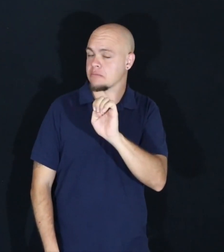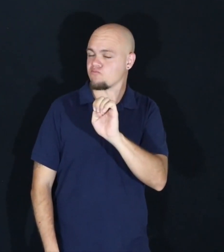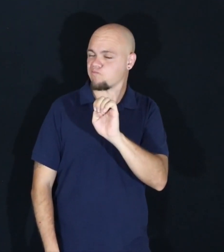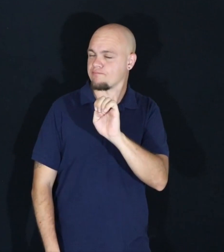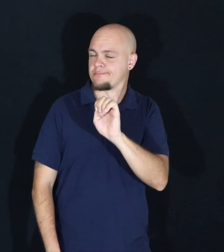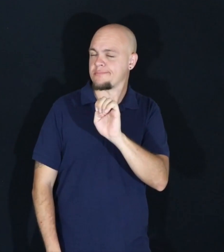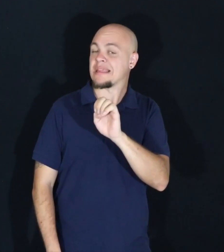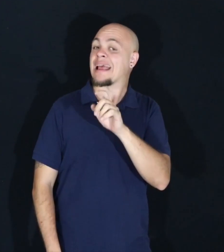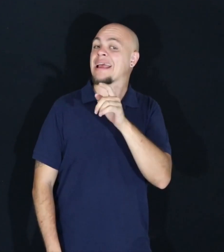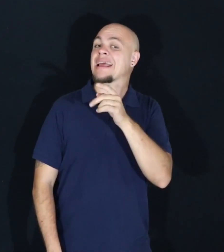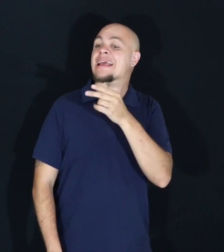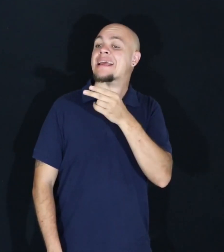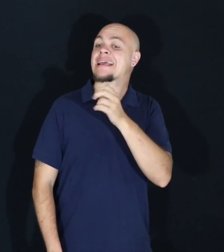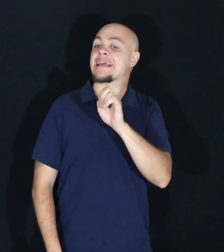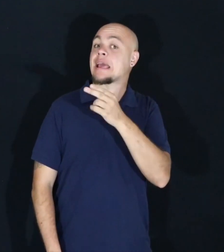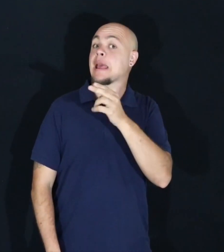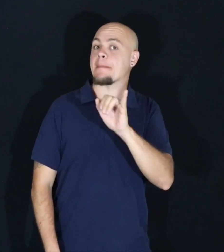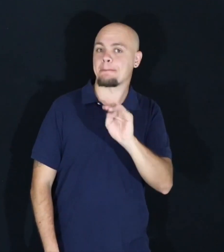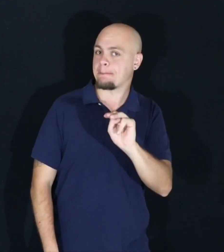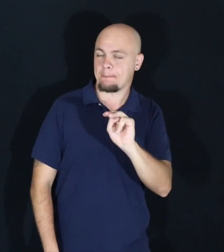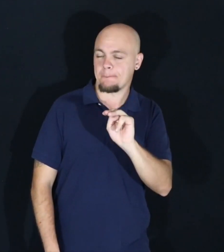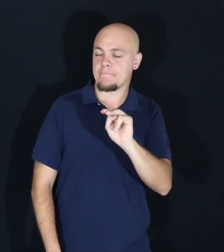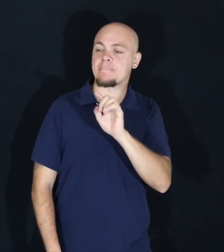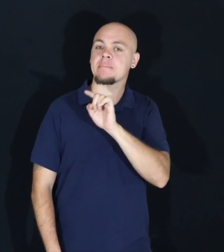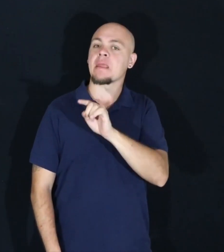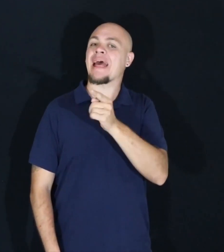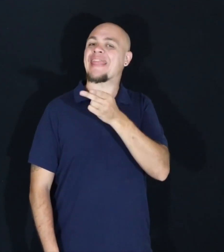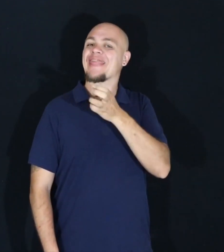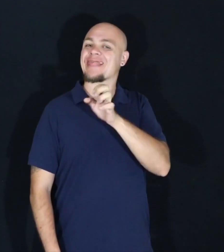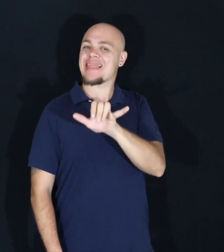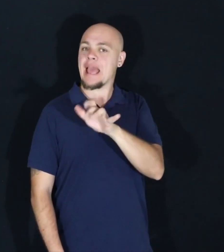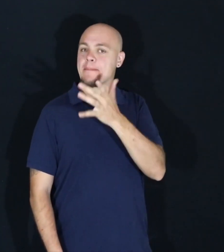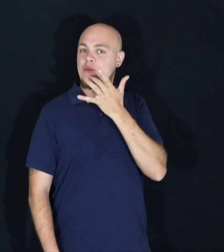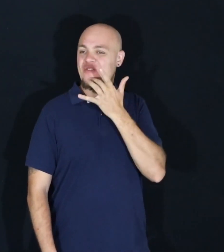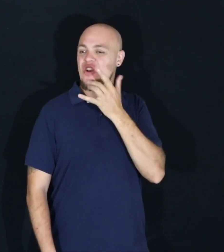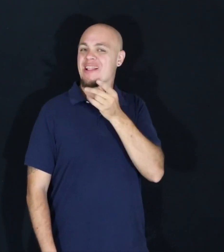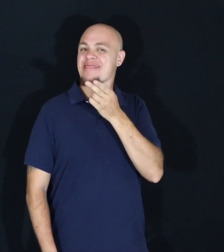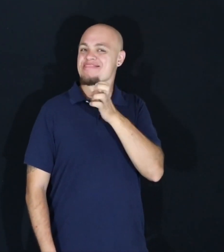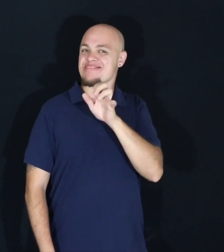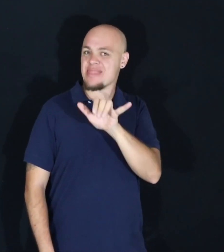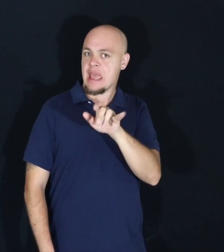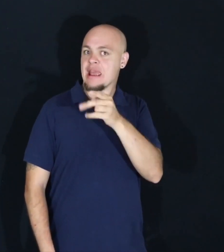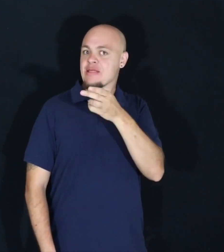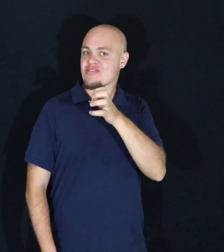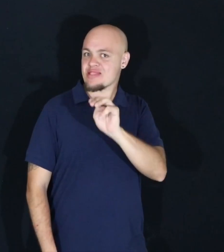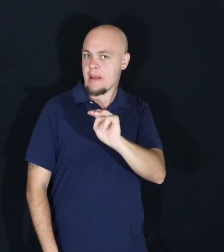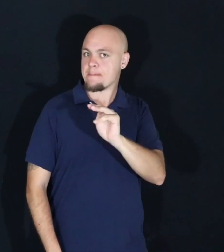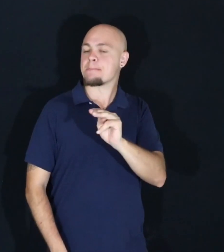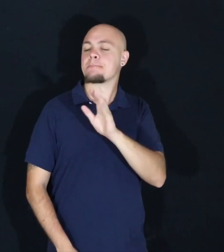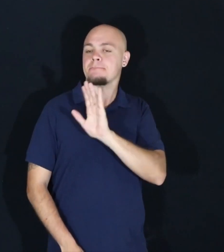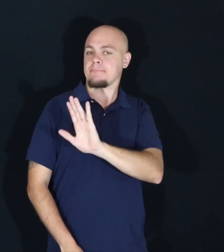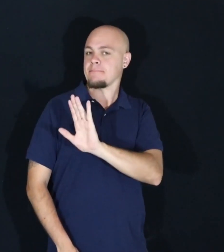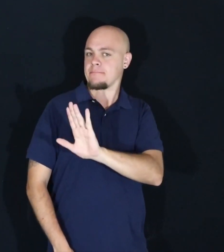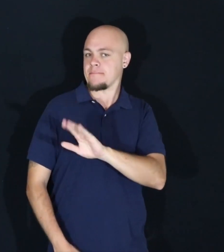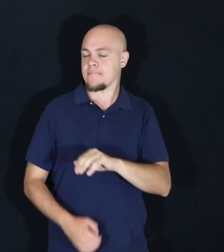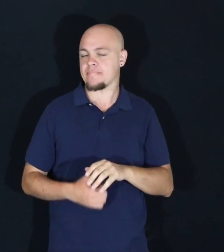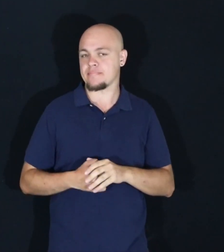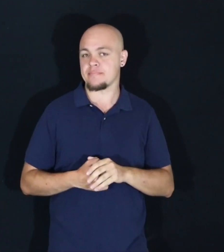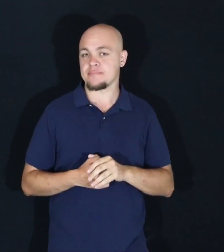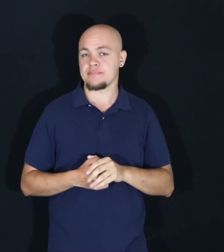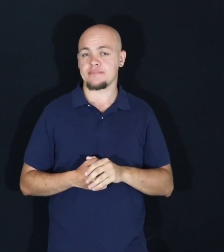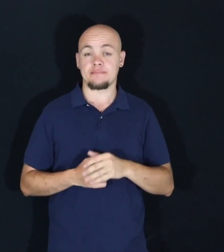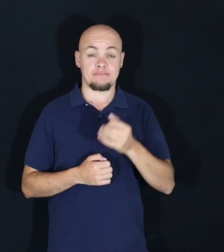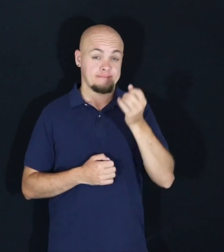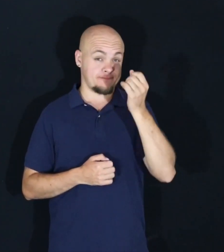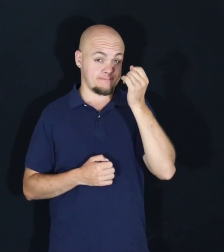he/him pronouns, but that they felt more comfortable with they/them pronouns instead. Now,